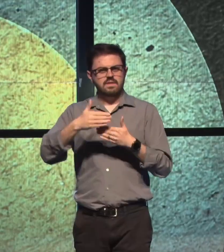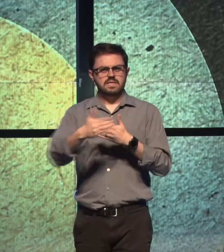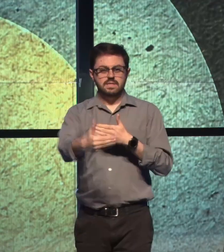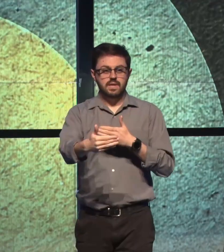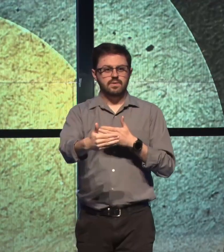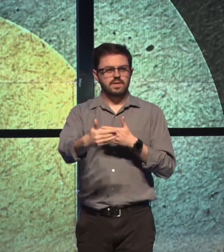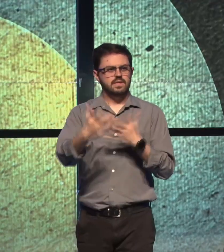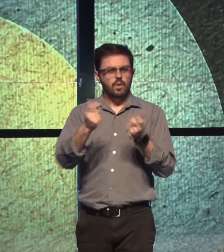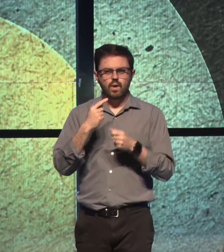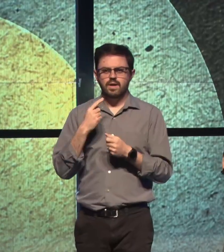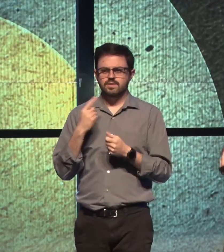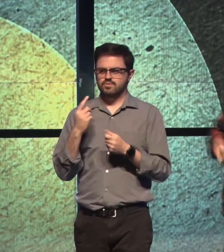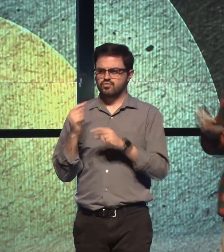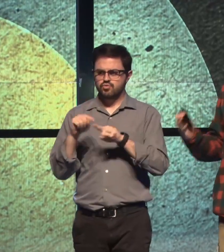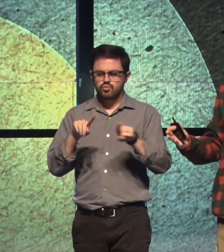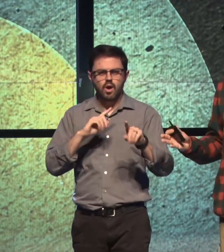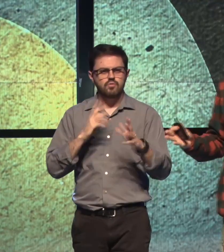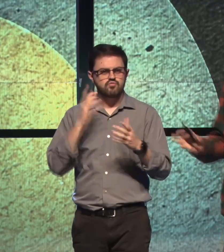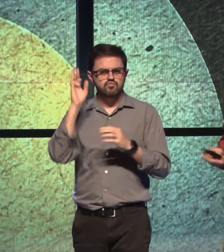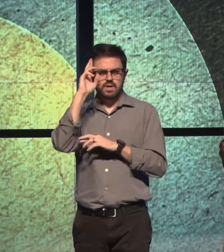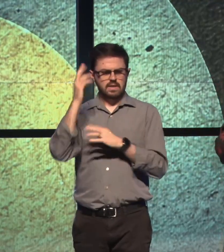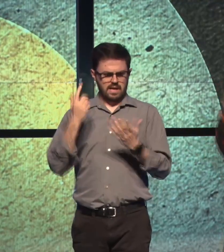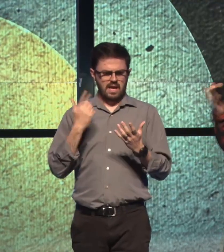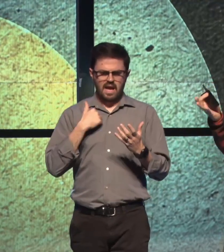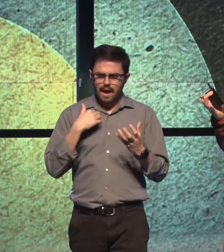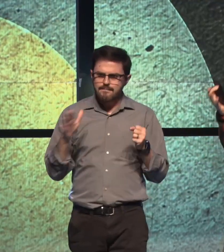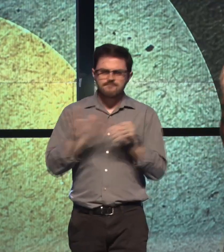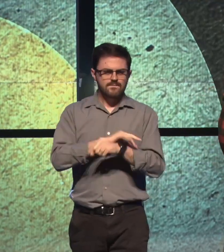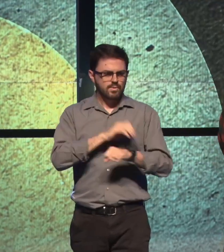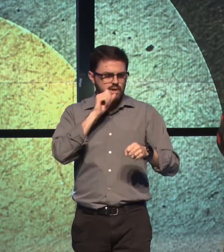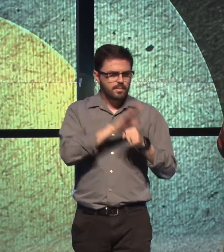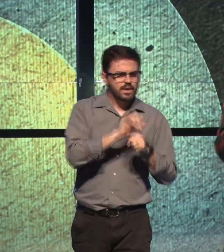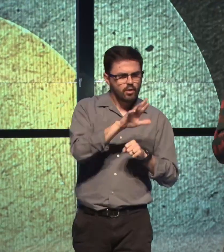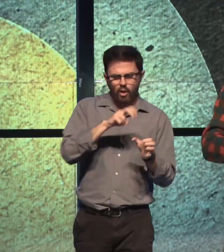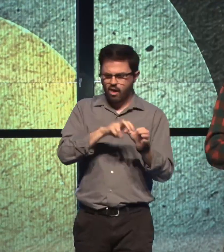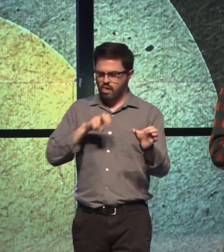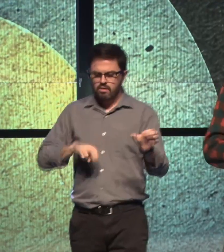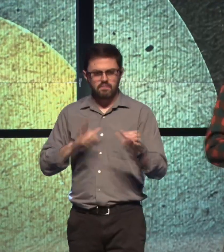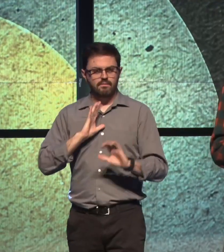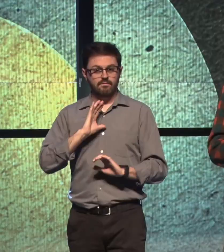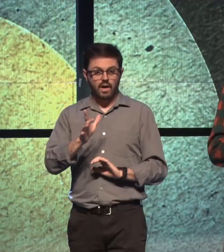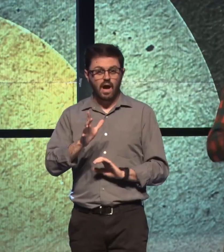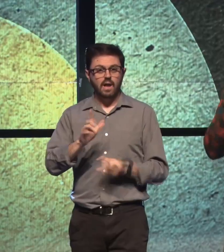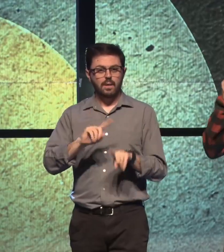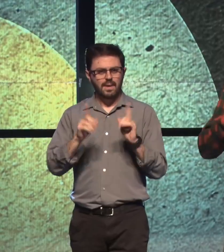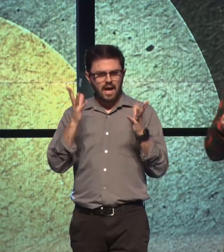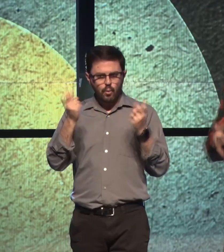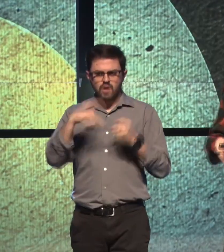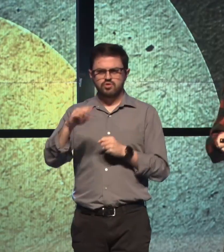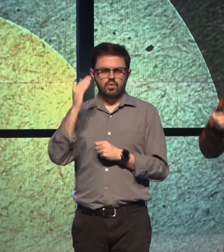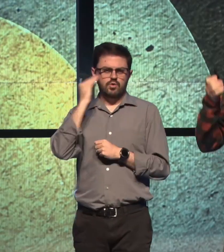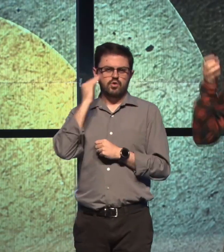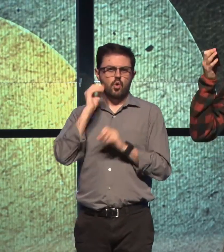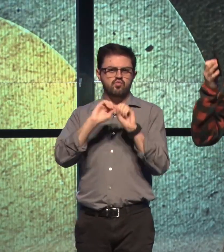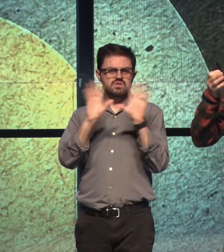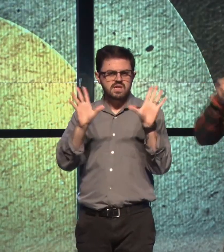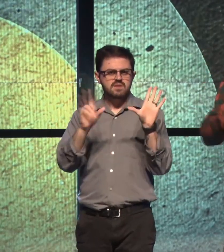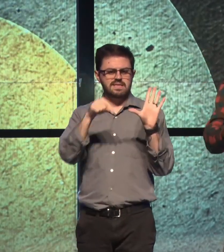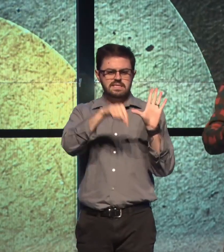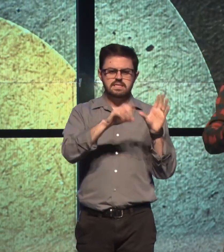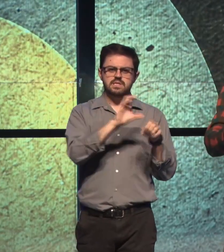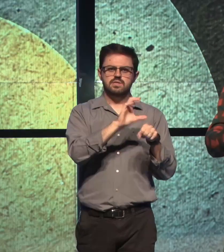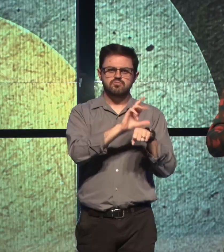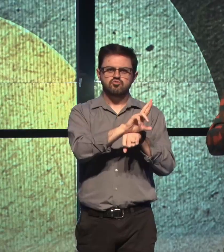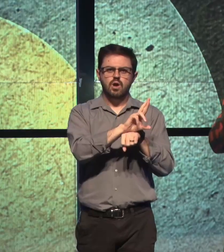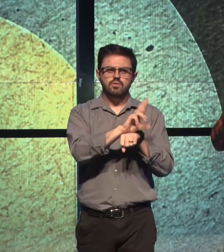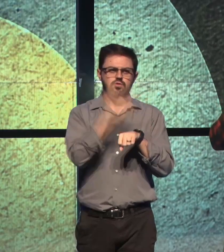in or we're all out, and that's okay. But you'll be able to say with real clarity, hey, this is my church. This is the space that I want